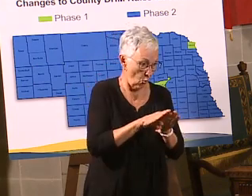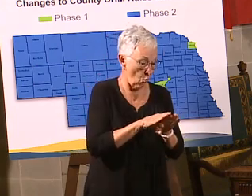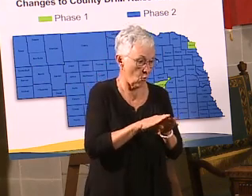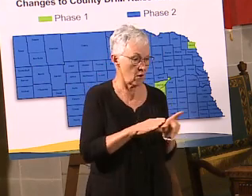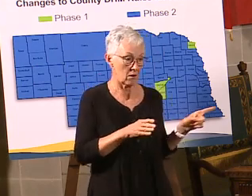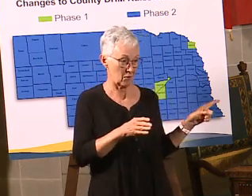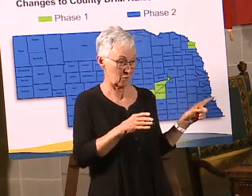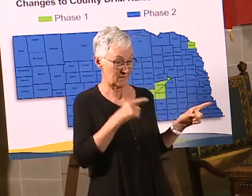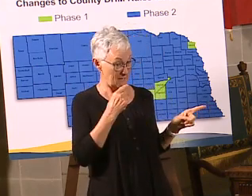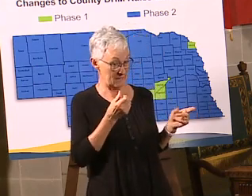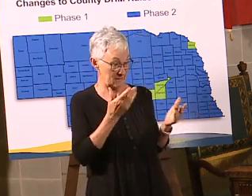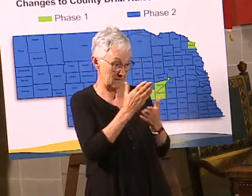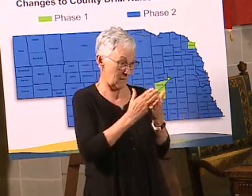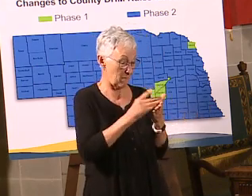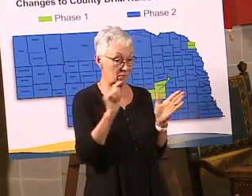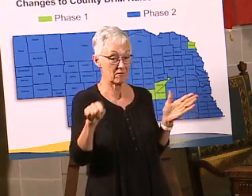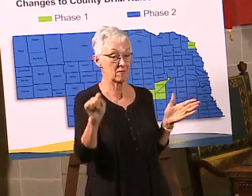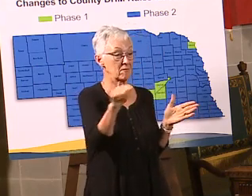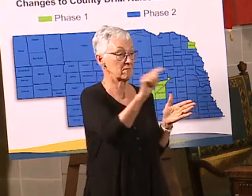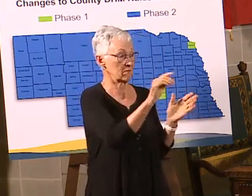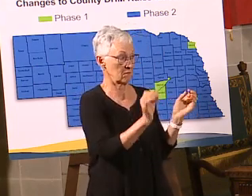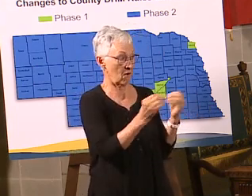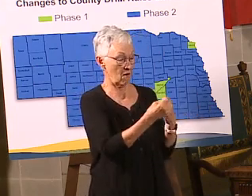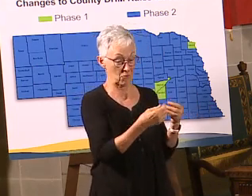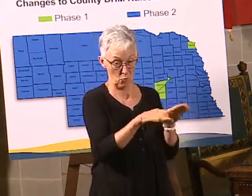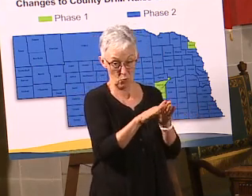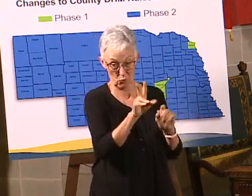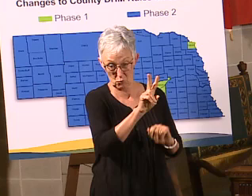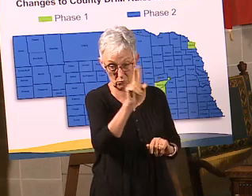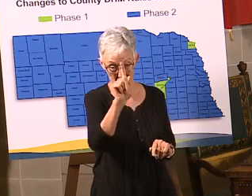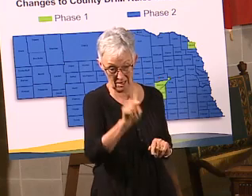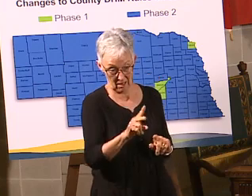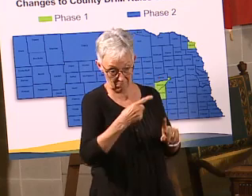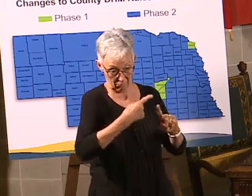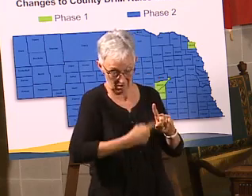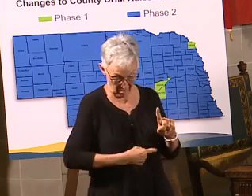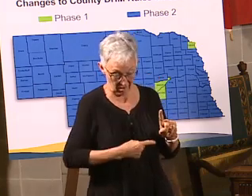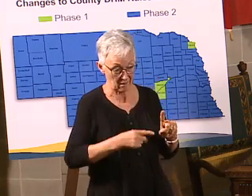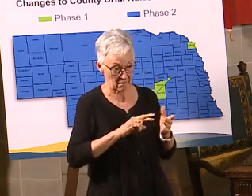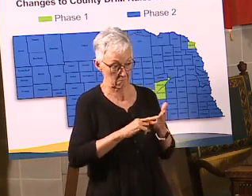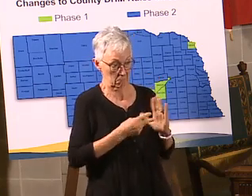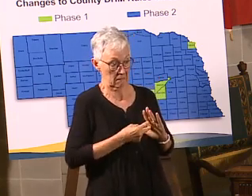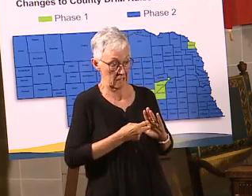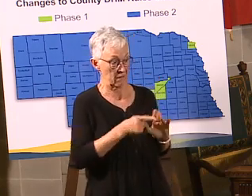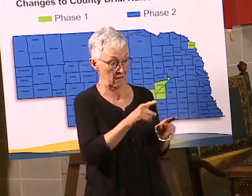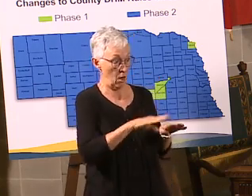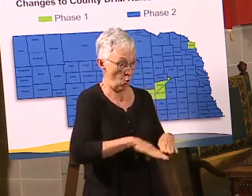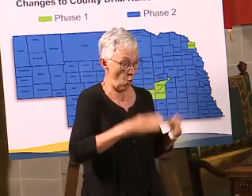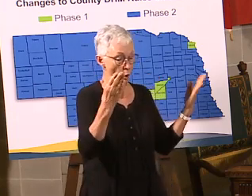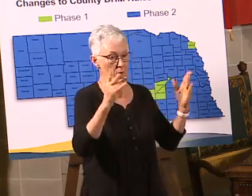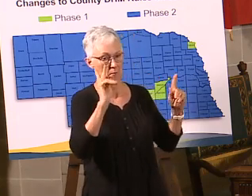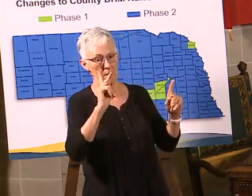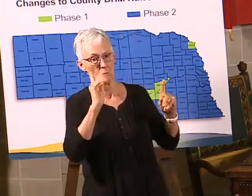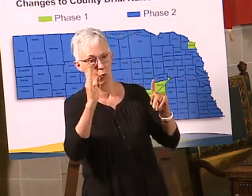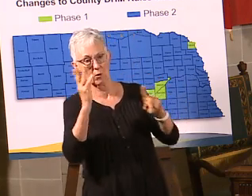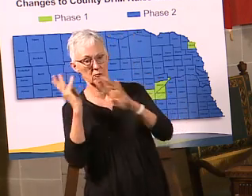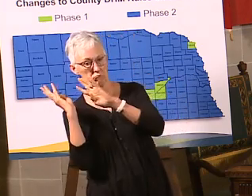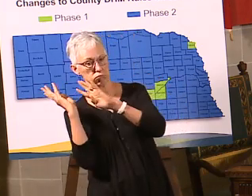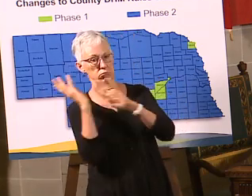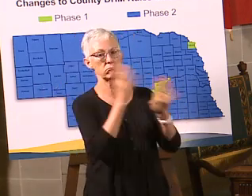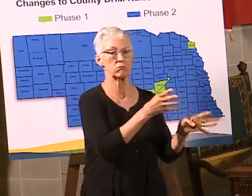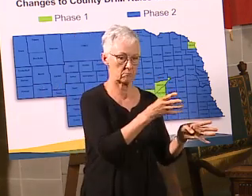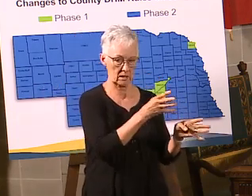some backlog of services. That's one of the reasons why we have purposefully reassigned people, hired temporary workers, and